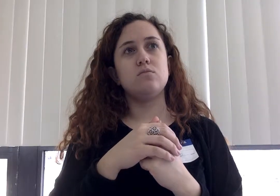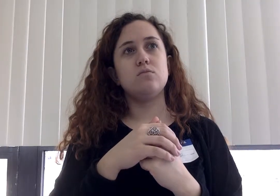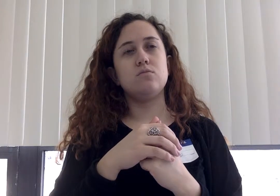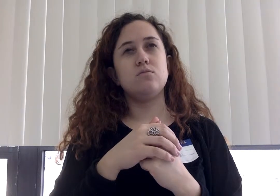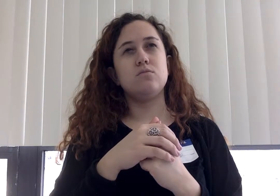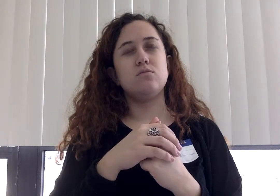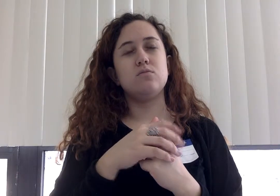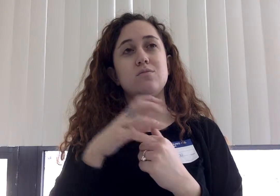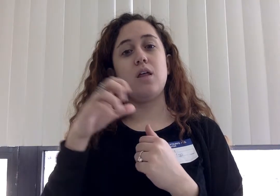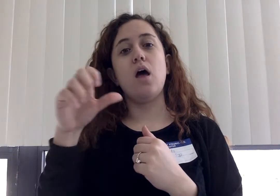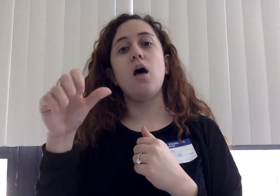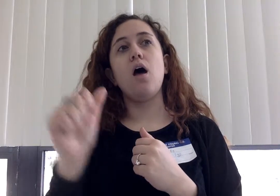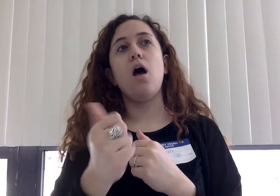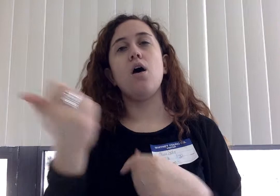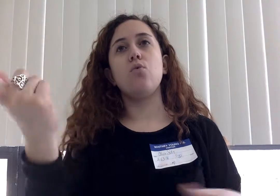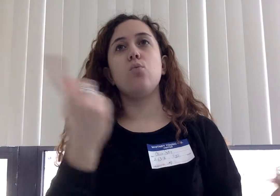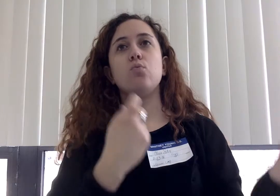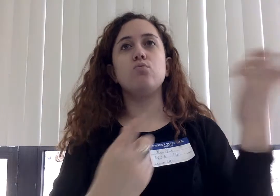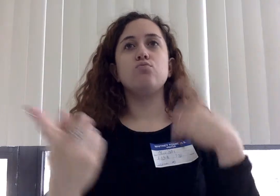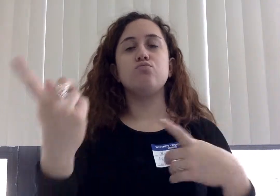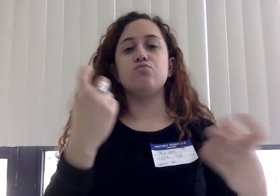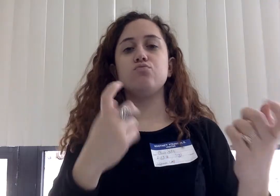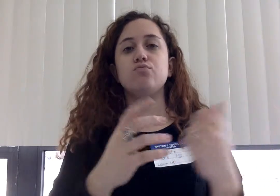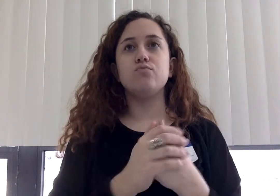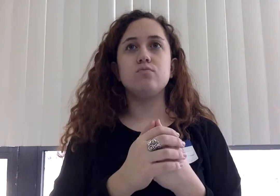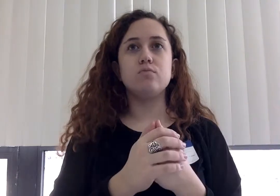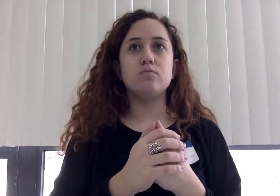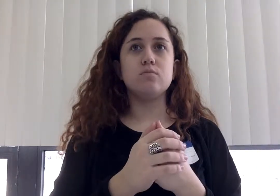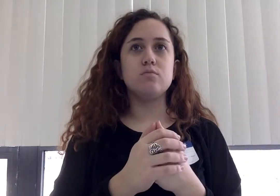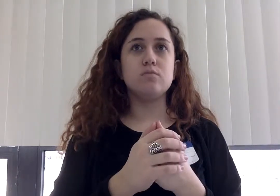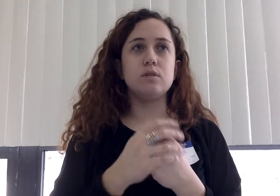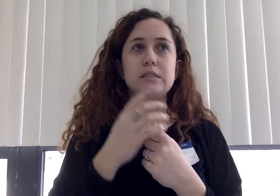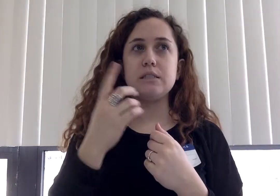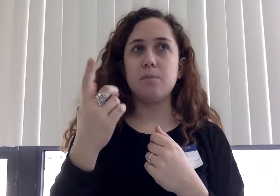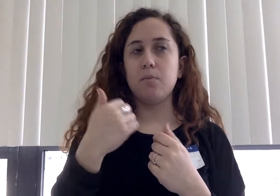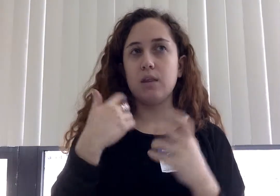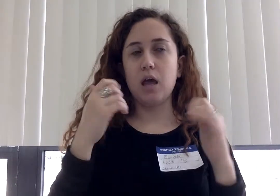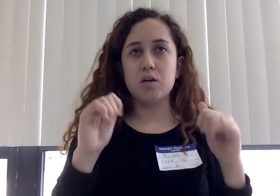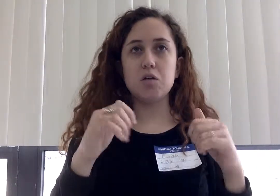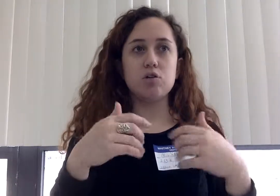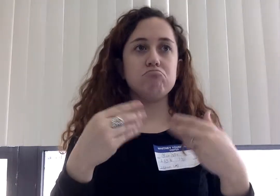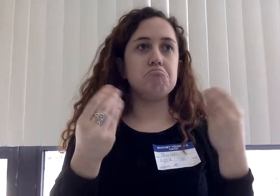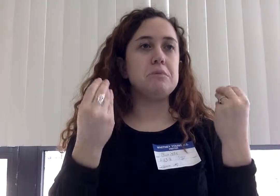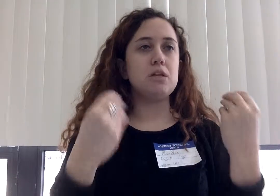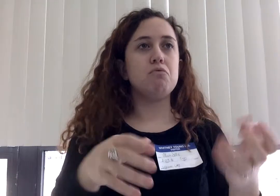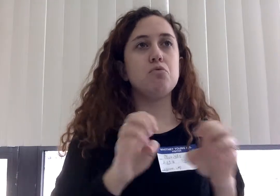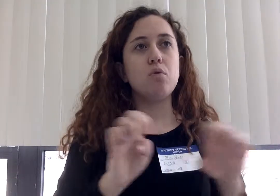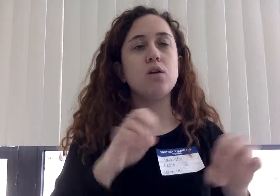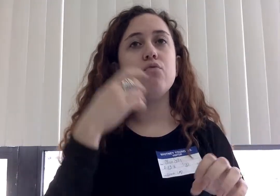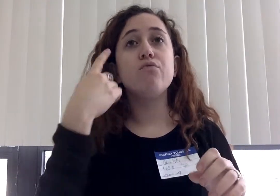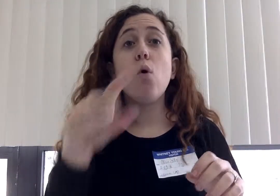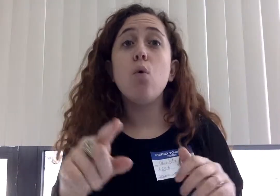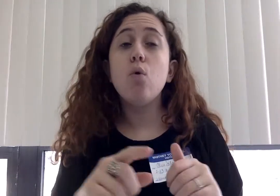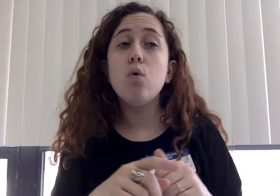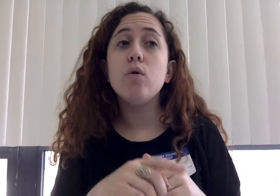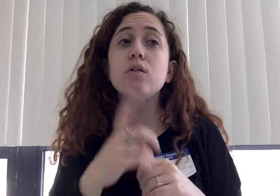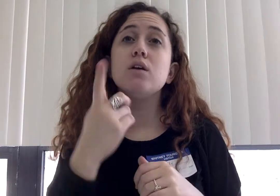Other questions? Is there something that I can give you an equation for that you would like more work with?